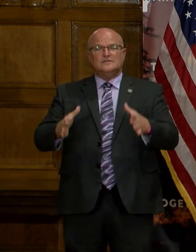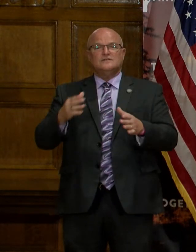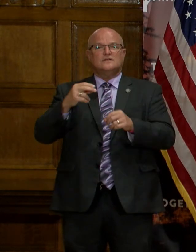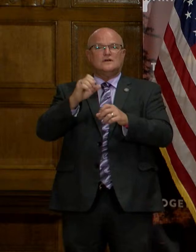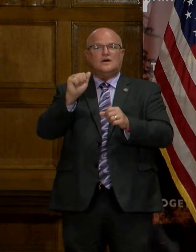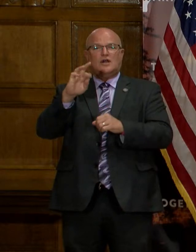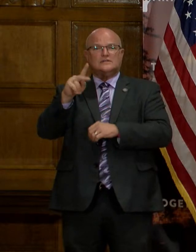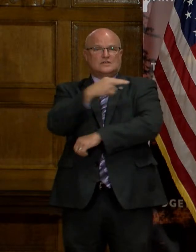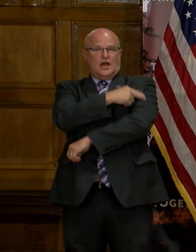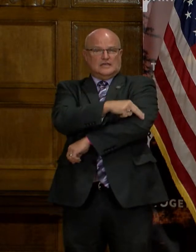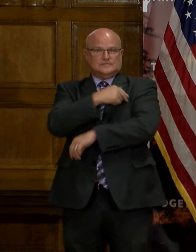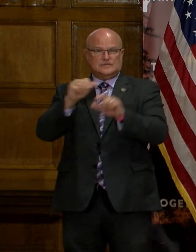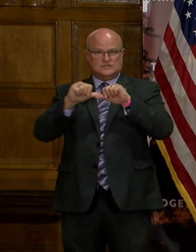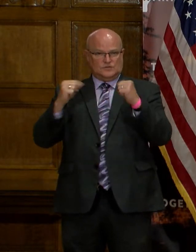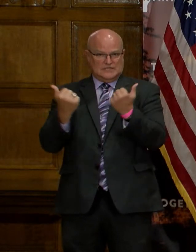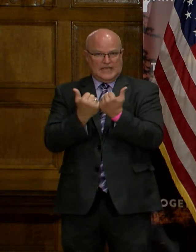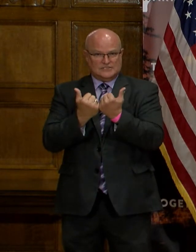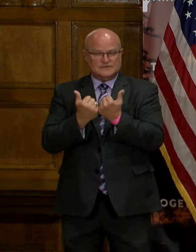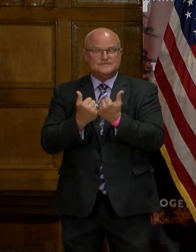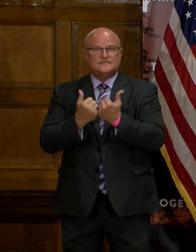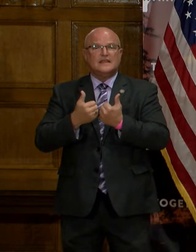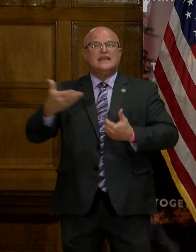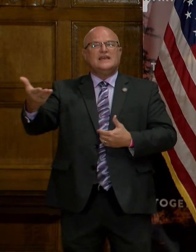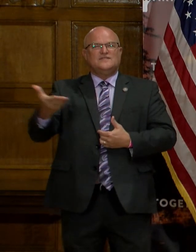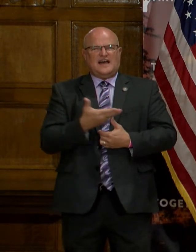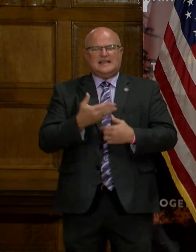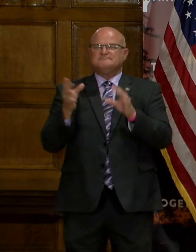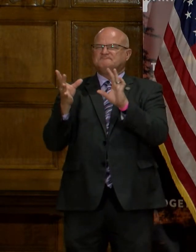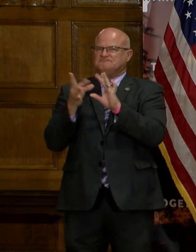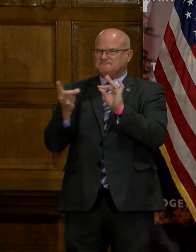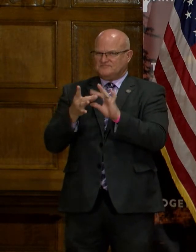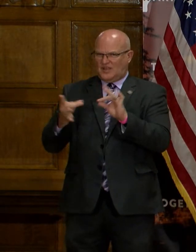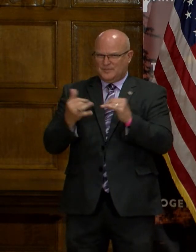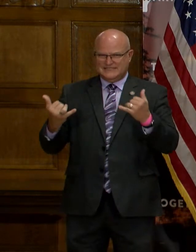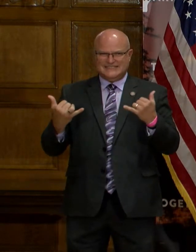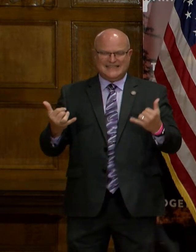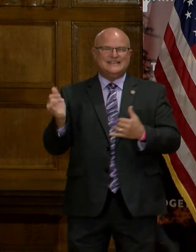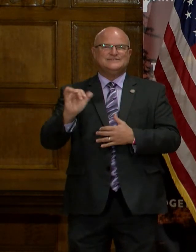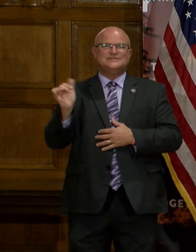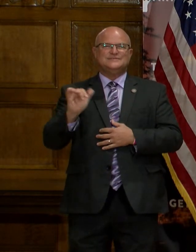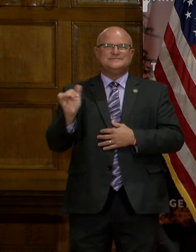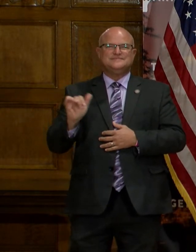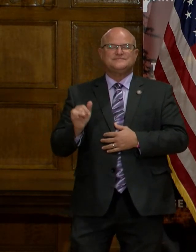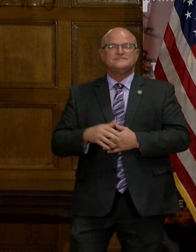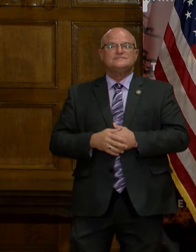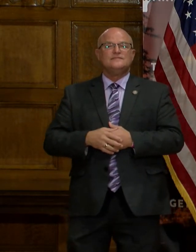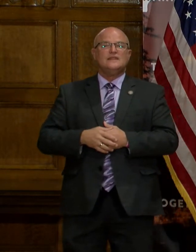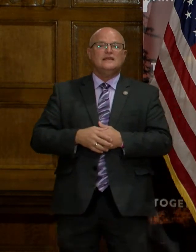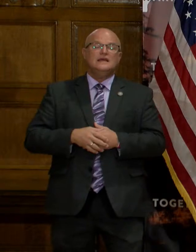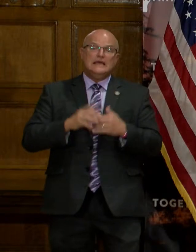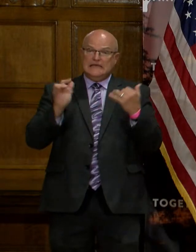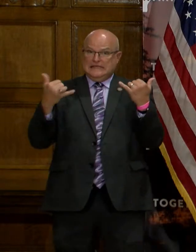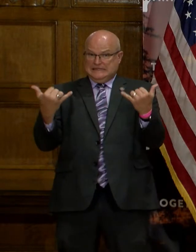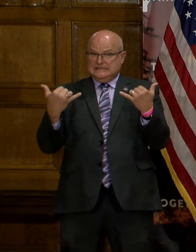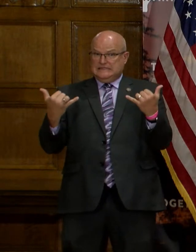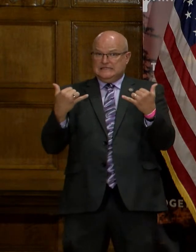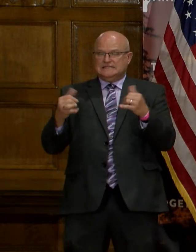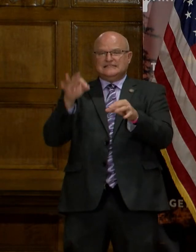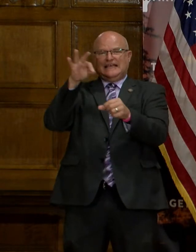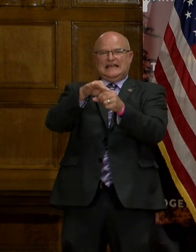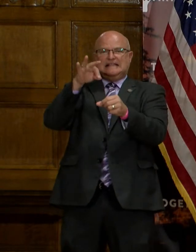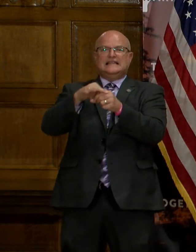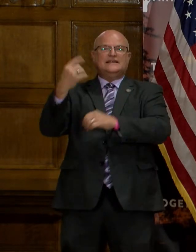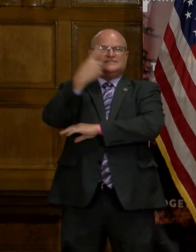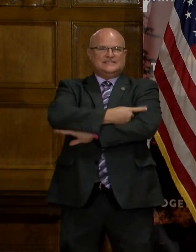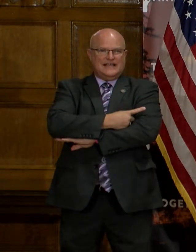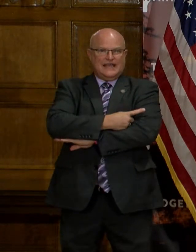Arkansas Hospital Association. Invited him to make some comments today as well. This, of course, is Election Day. I